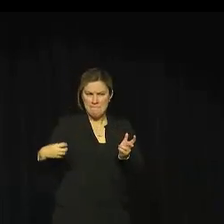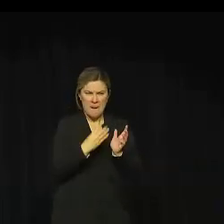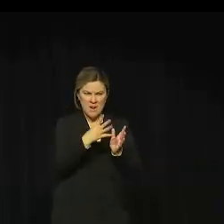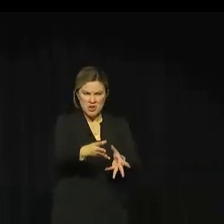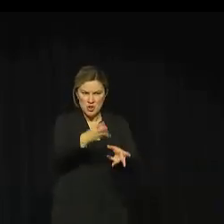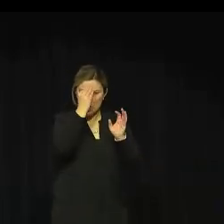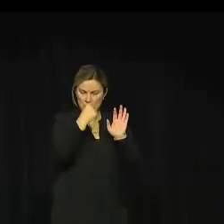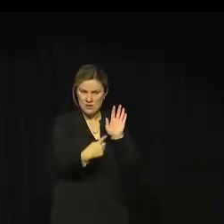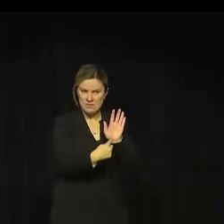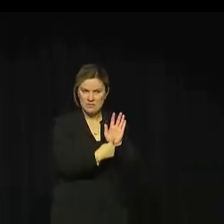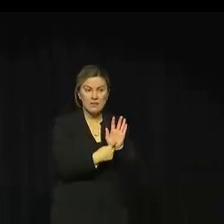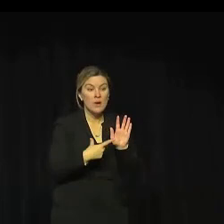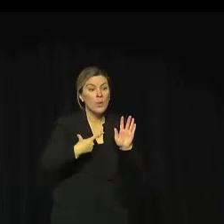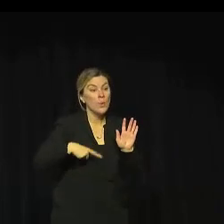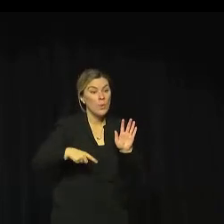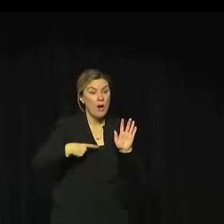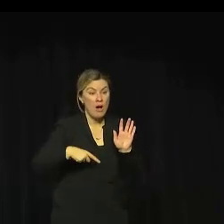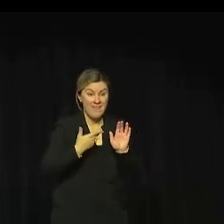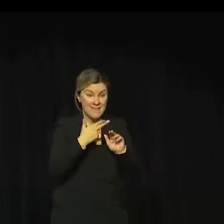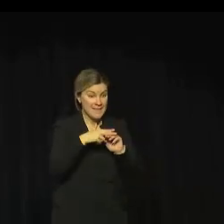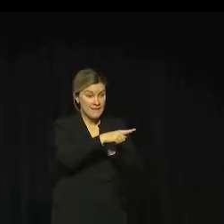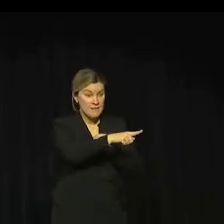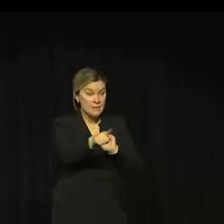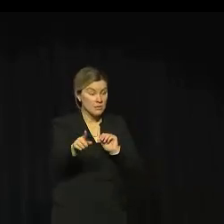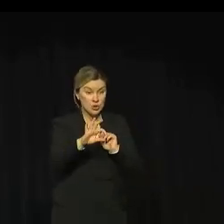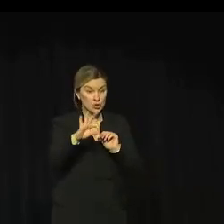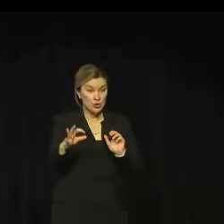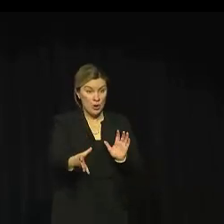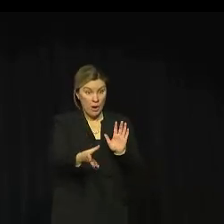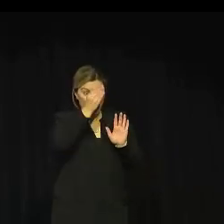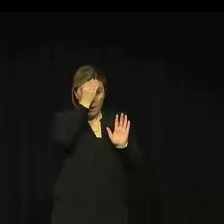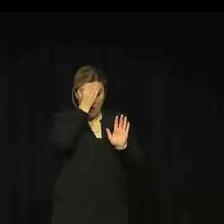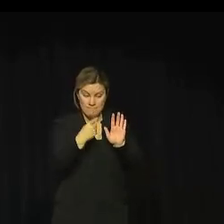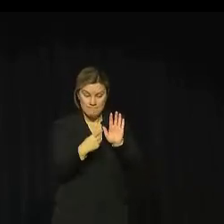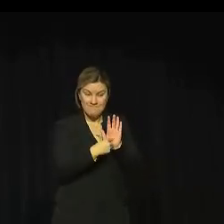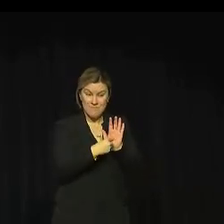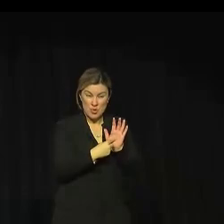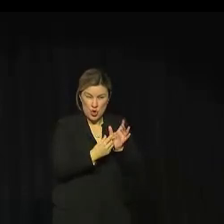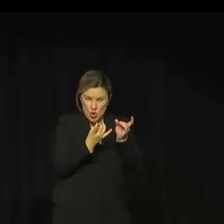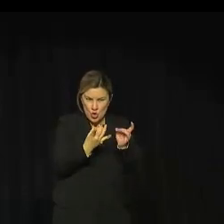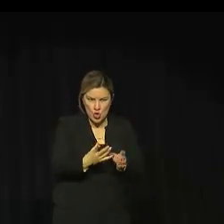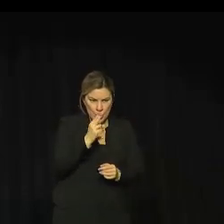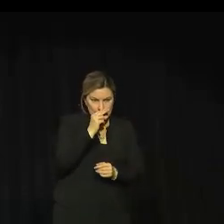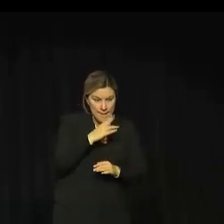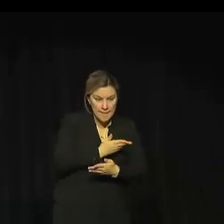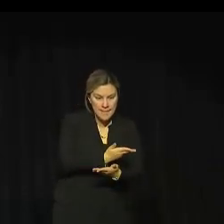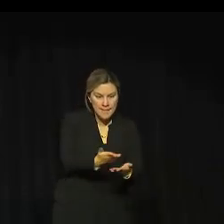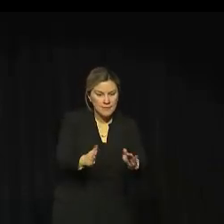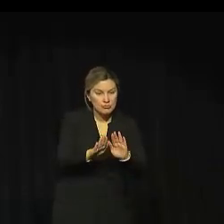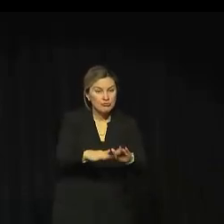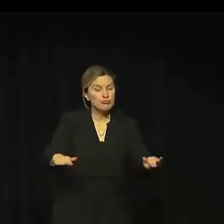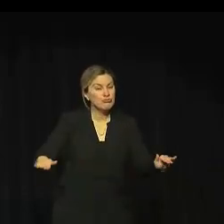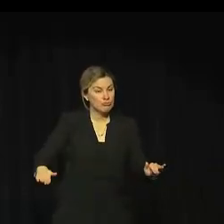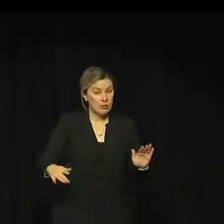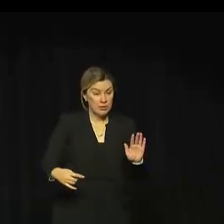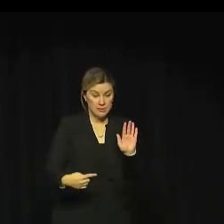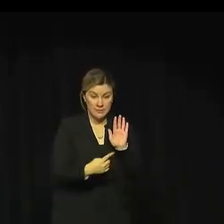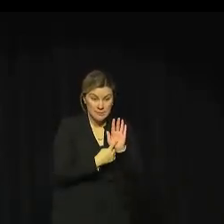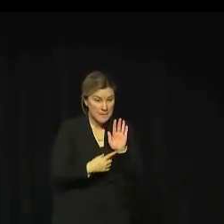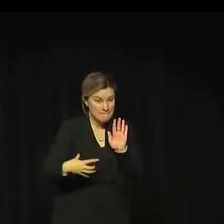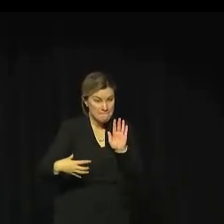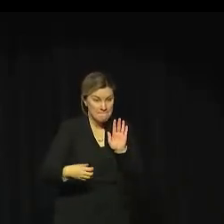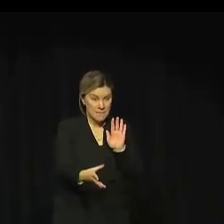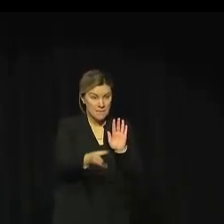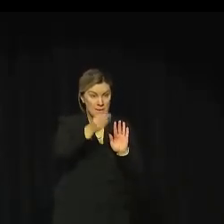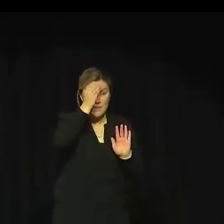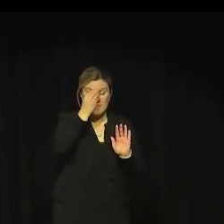because unless we got them into our heads at a young age, we would go